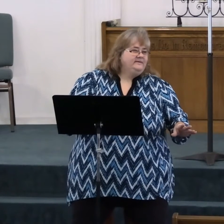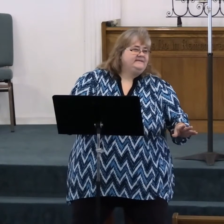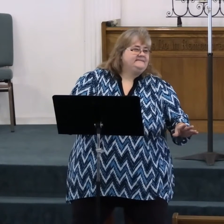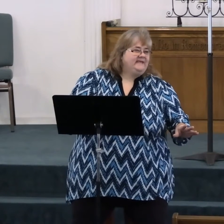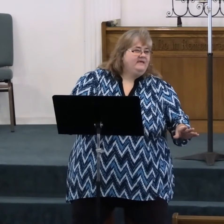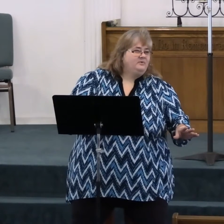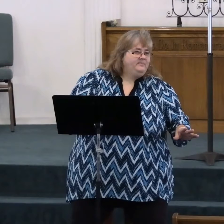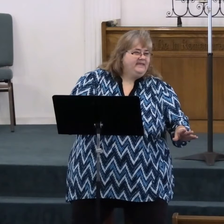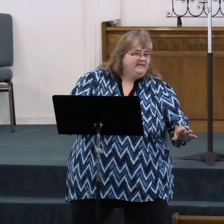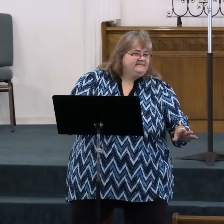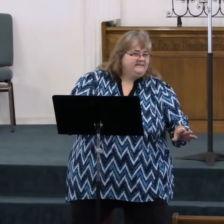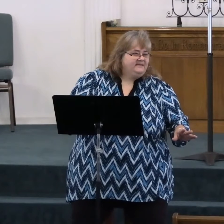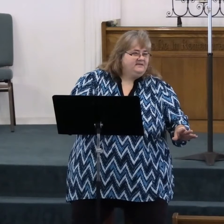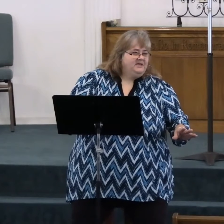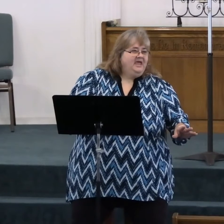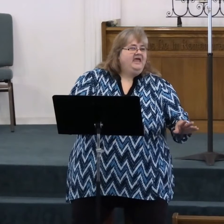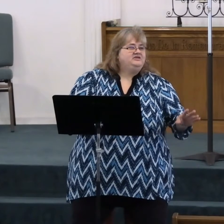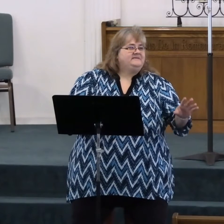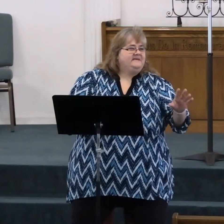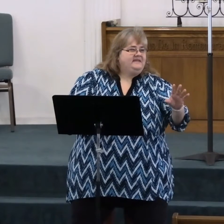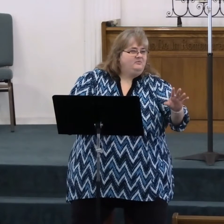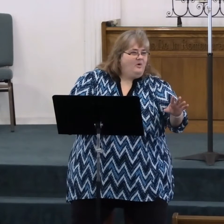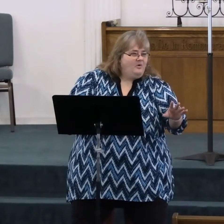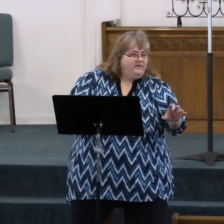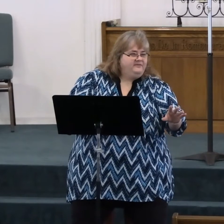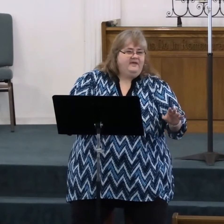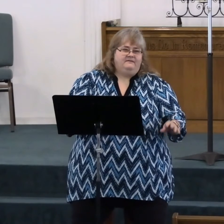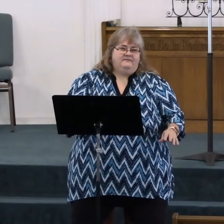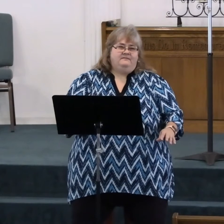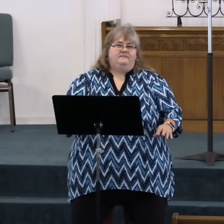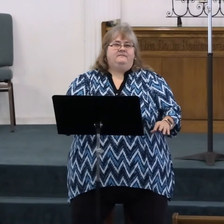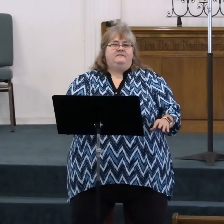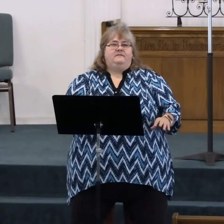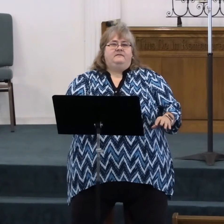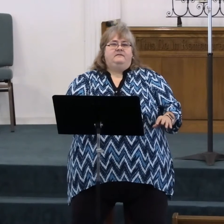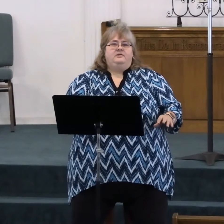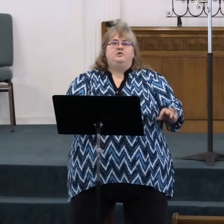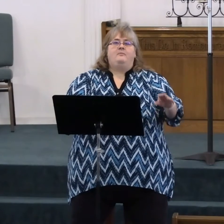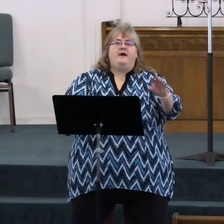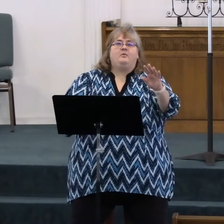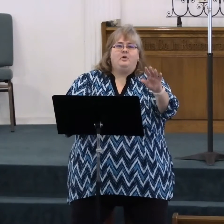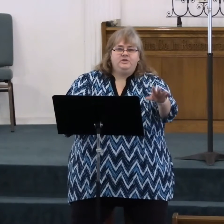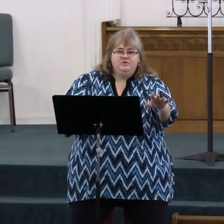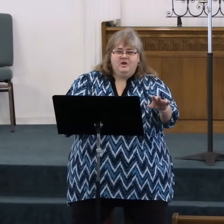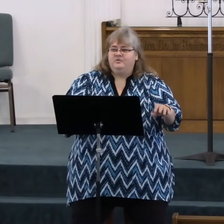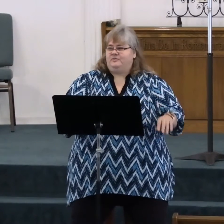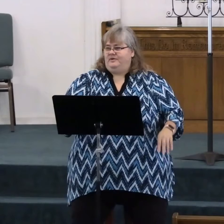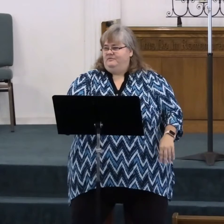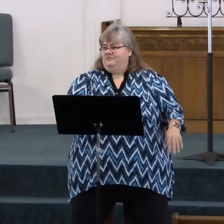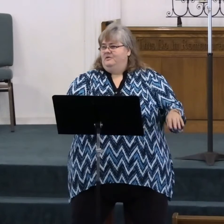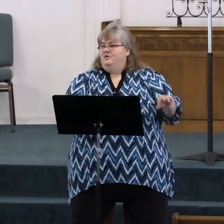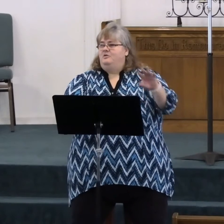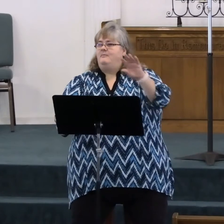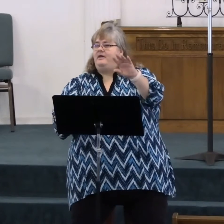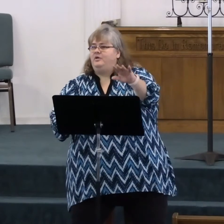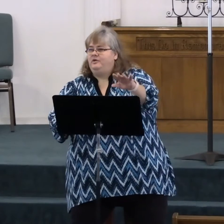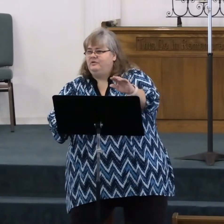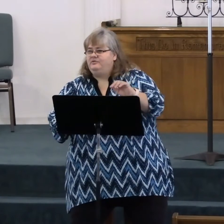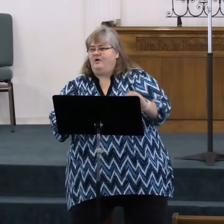didn't say it would be easy. He just said he'd walk with you. No matter what you go through, no matter who you talk